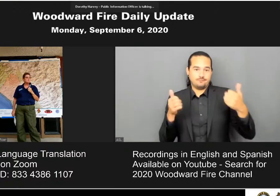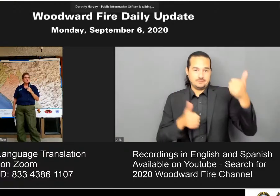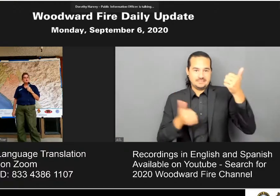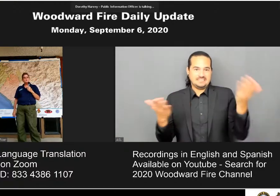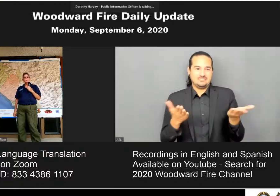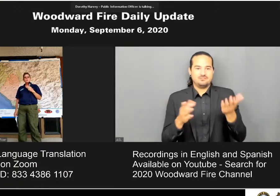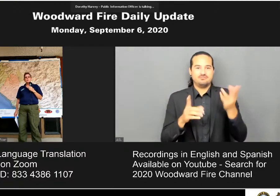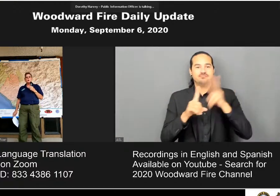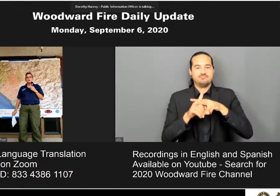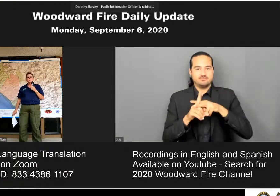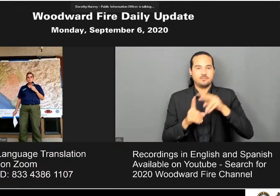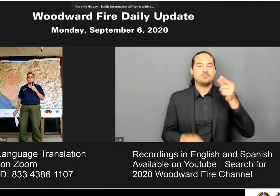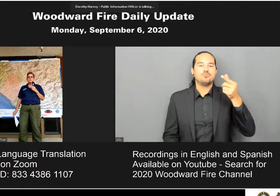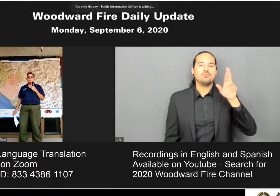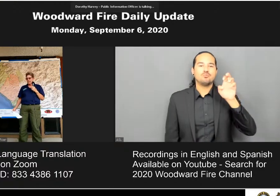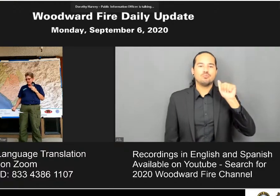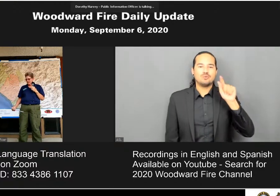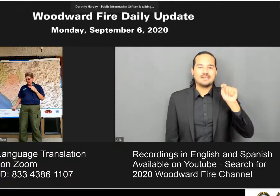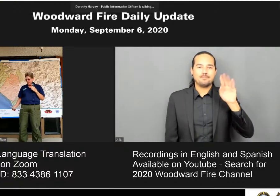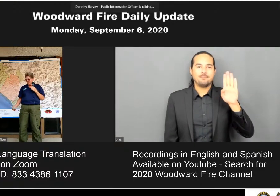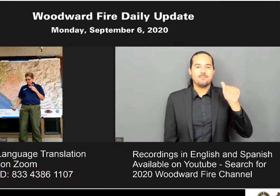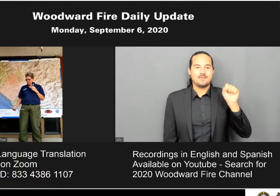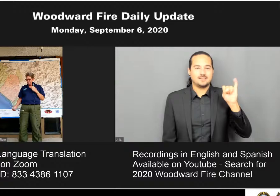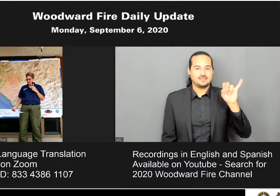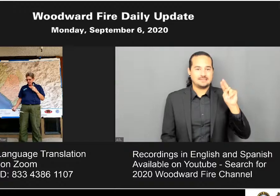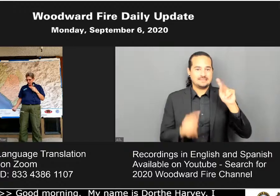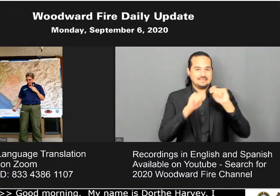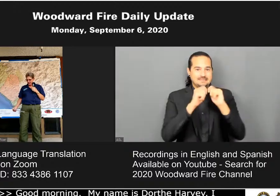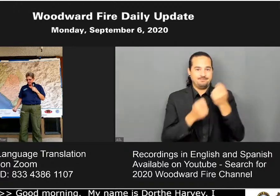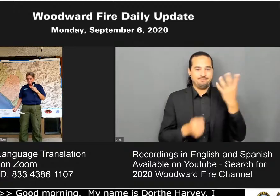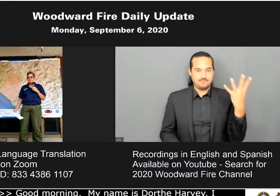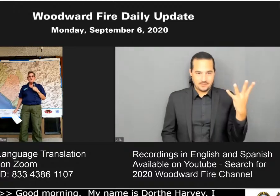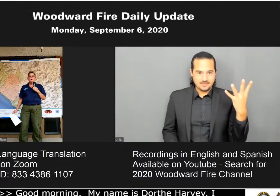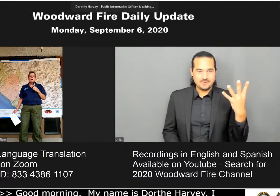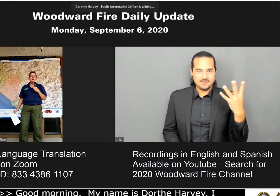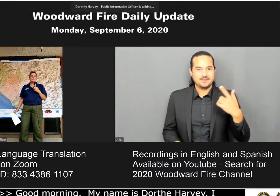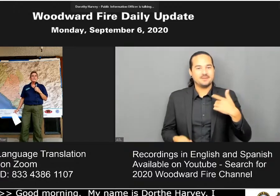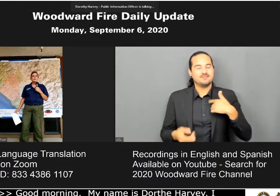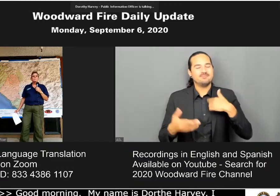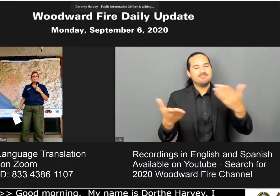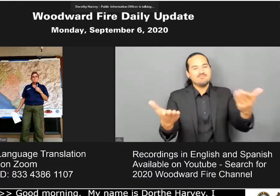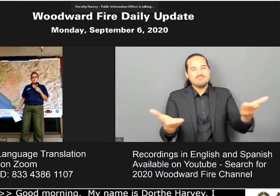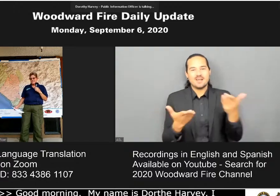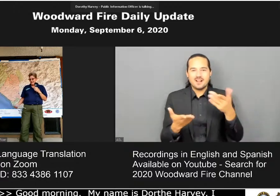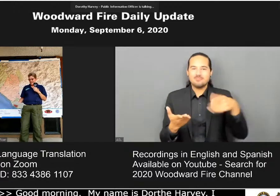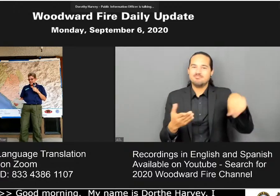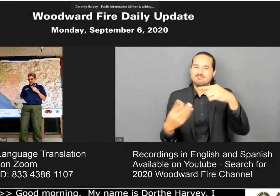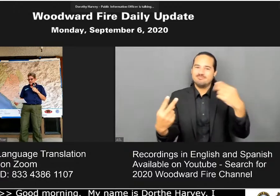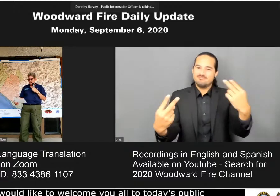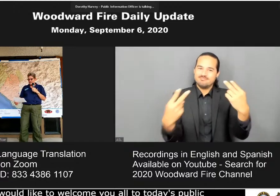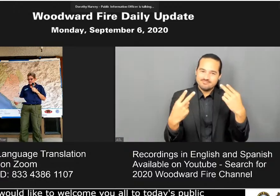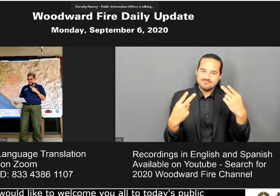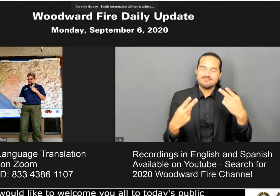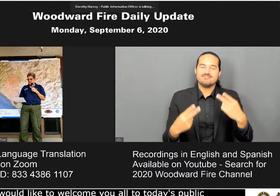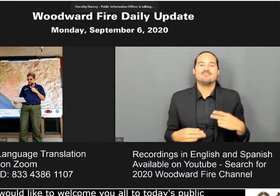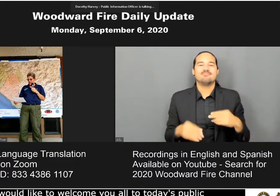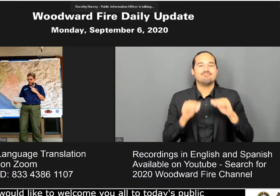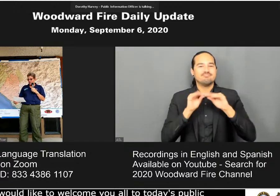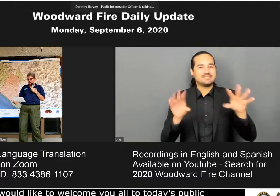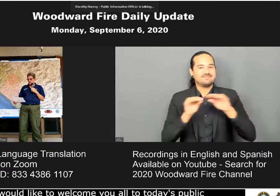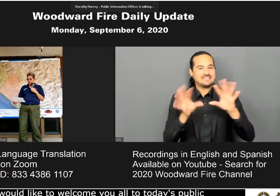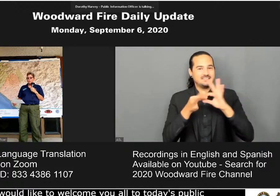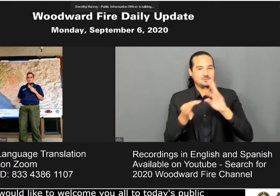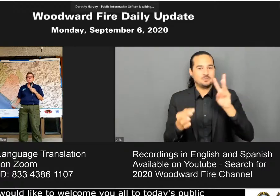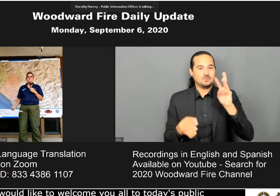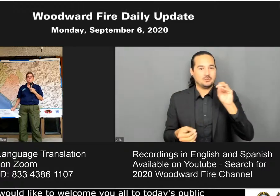like to welcome you all to today's public briefing. Our lineup for today is Tim